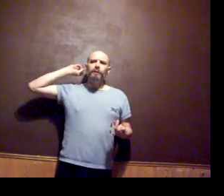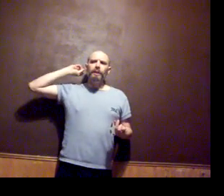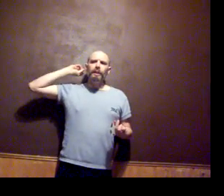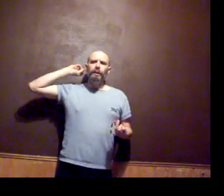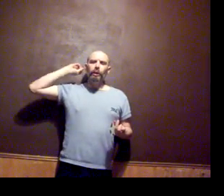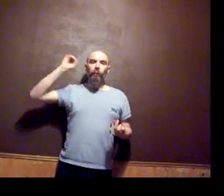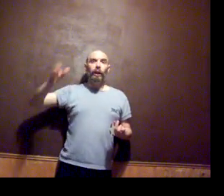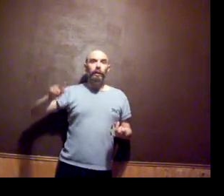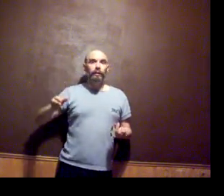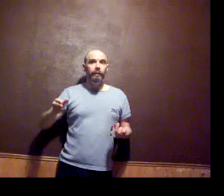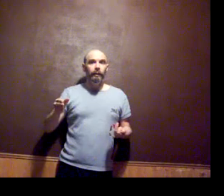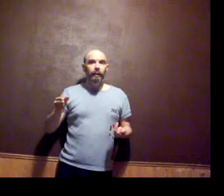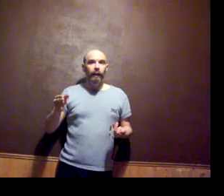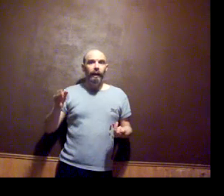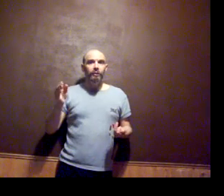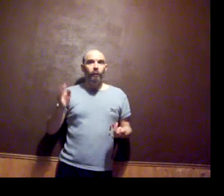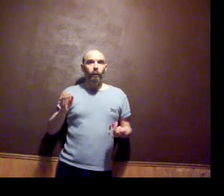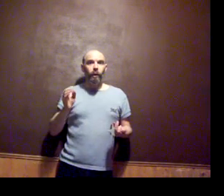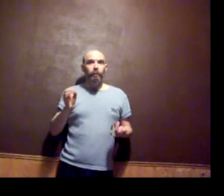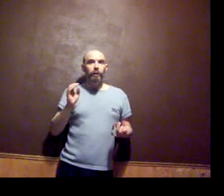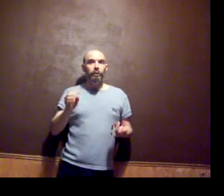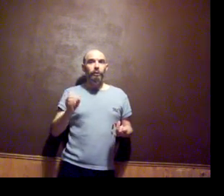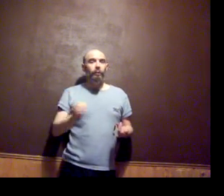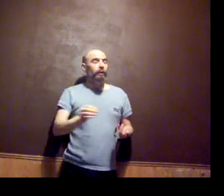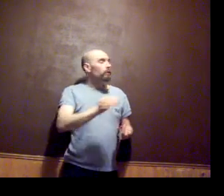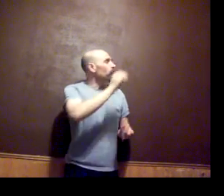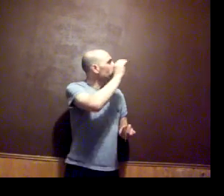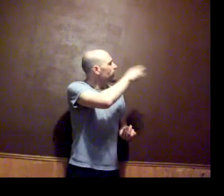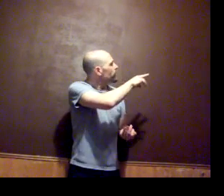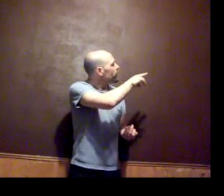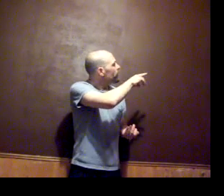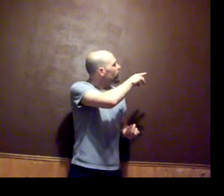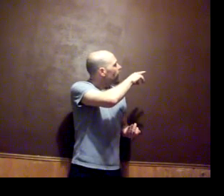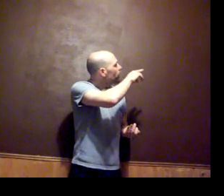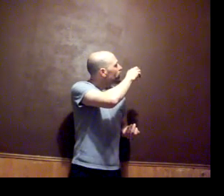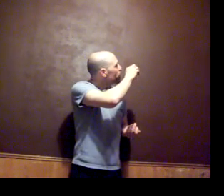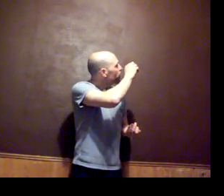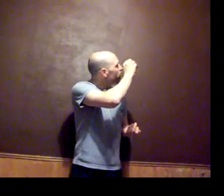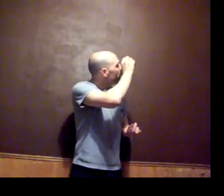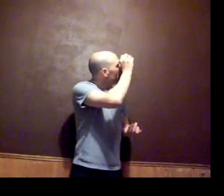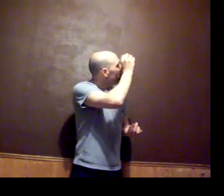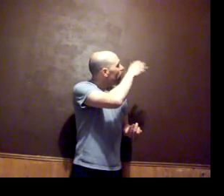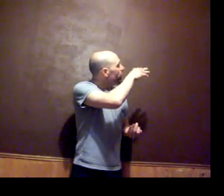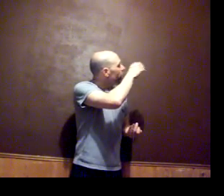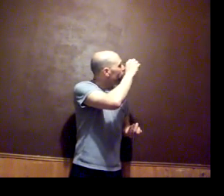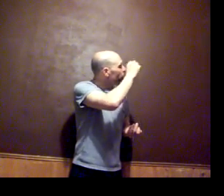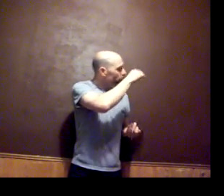see Orion. And so what I'm going to do is over here, I'm going to put Orion and Orion's